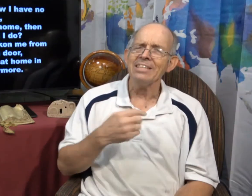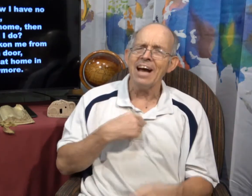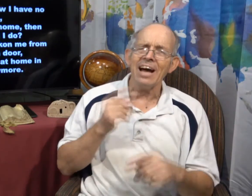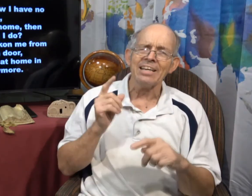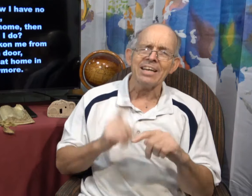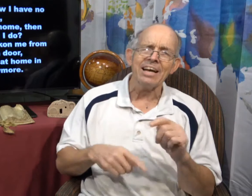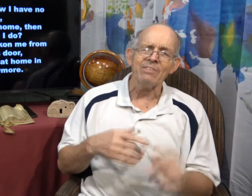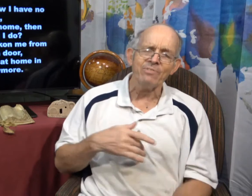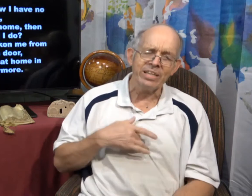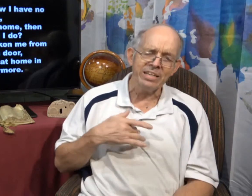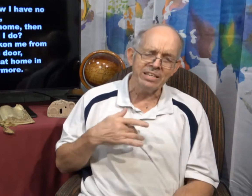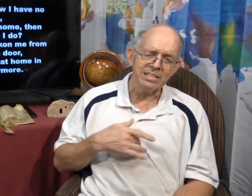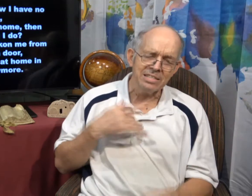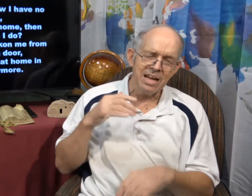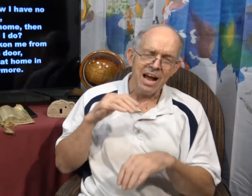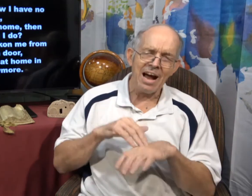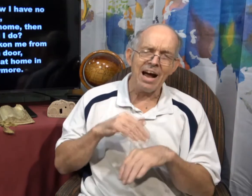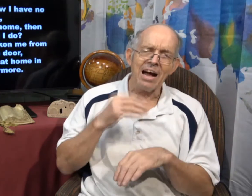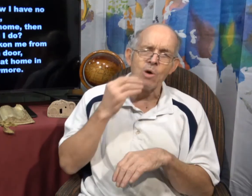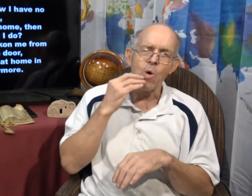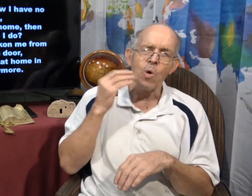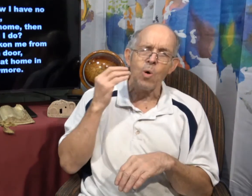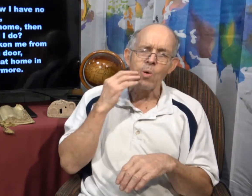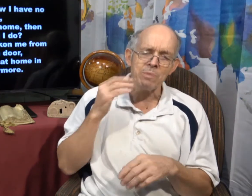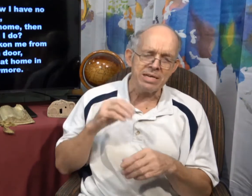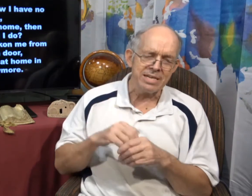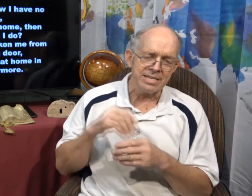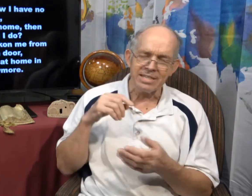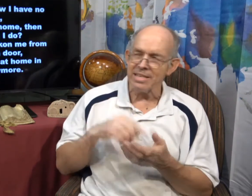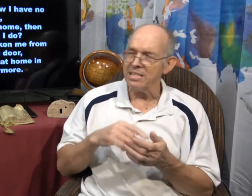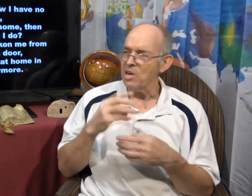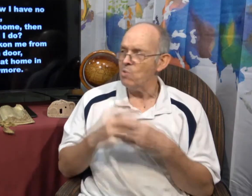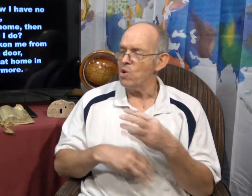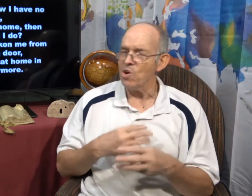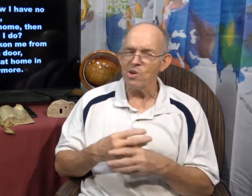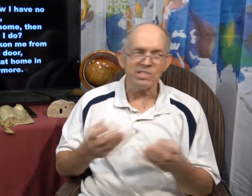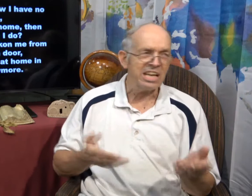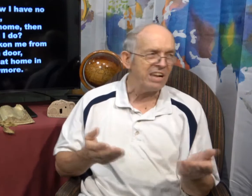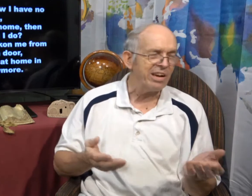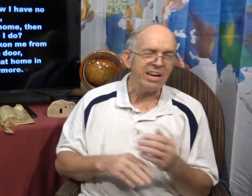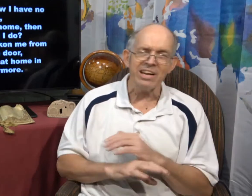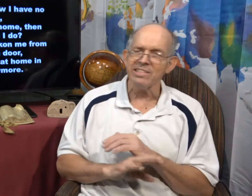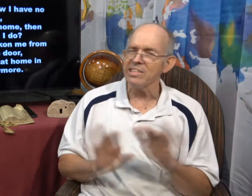I can't be at home in this world